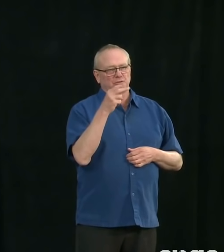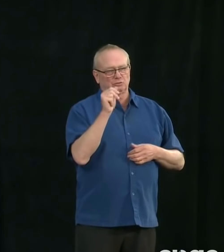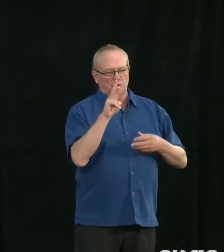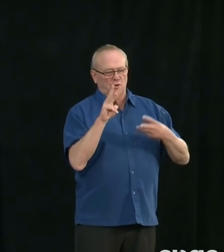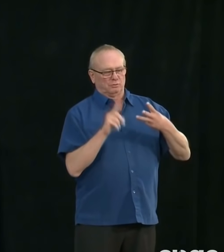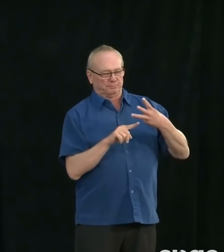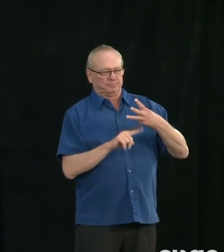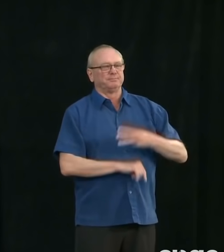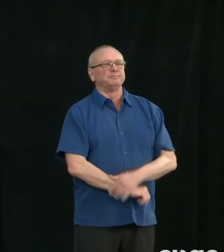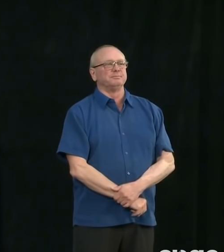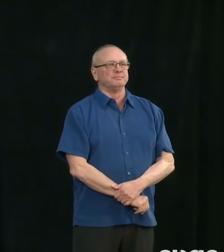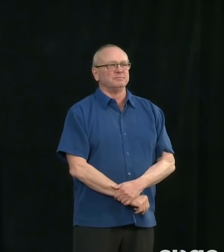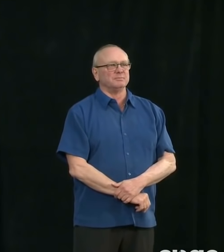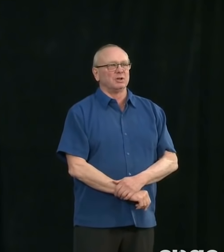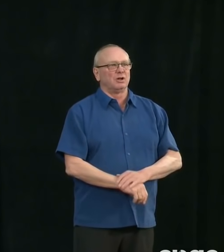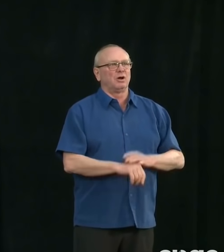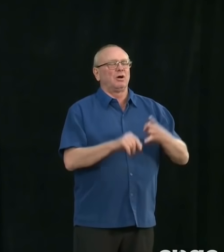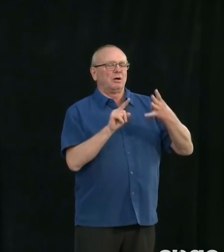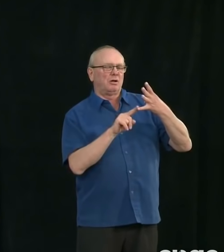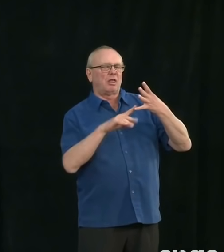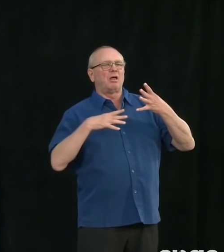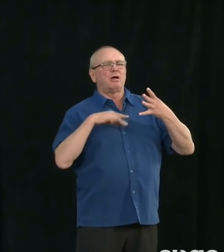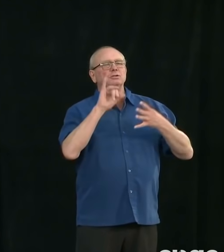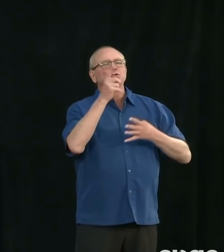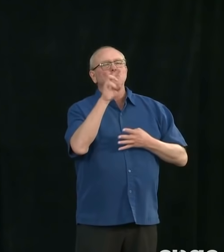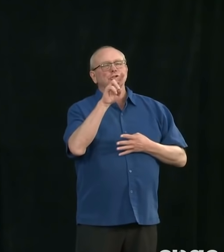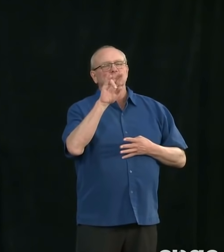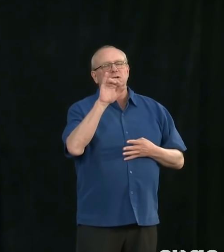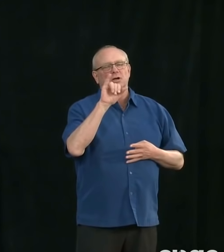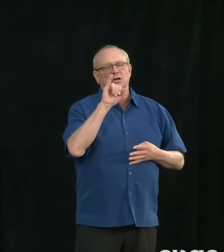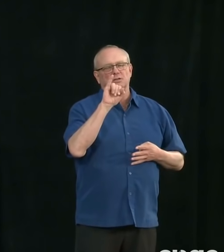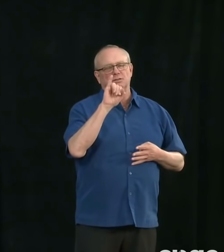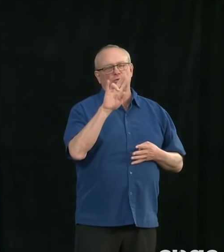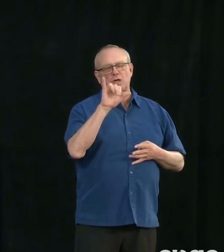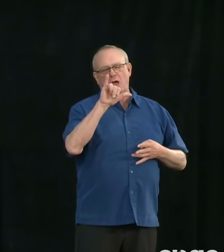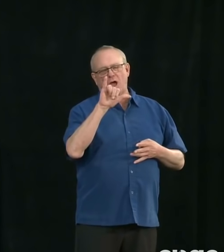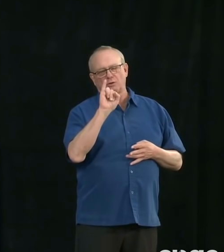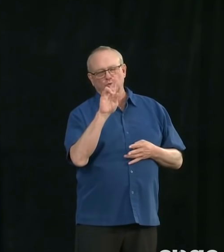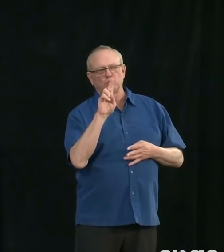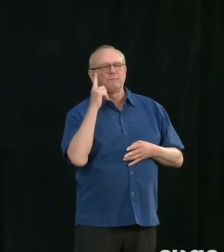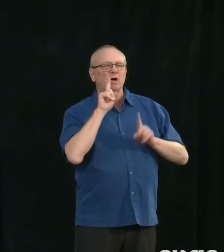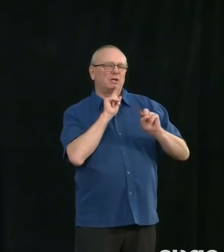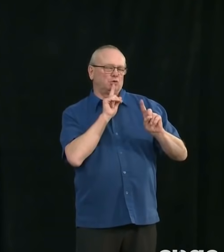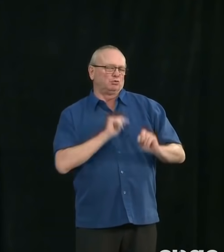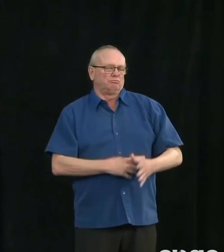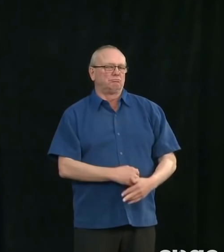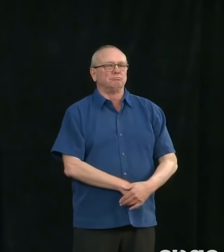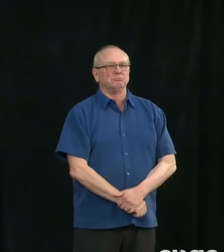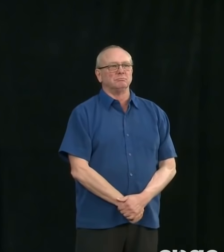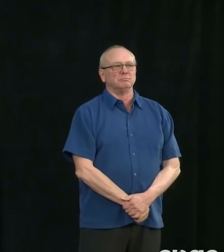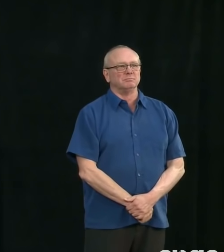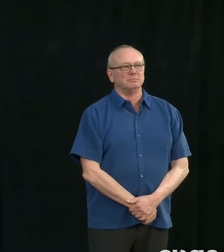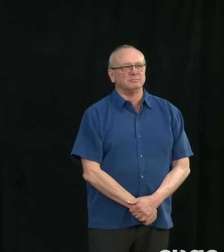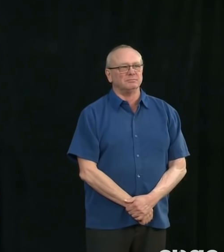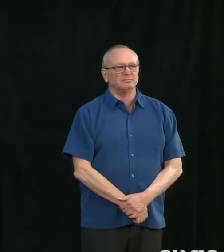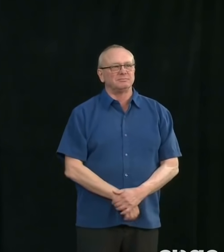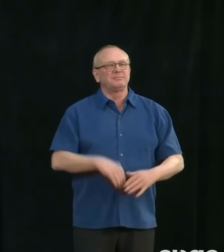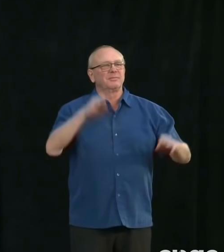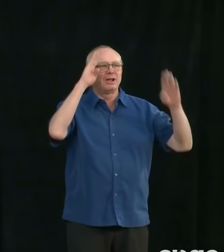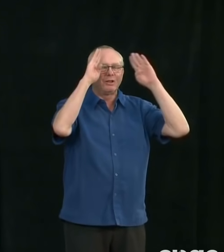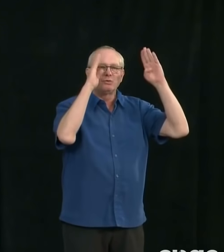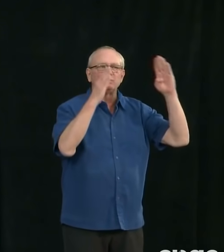Thank you, Tom. Good afternoon, everyone. I'm here to share details of an important step forward in our efforts to